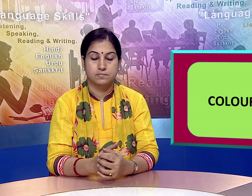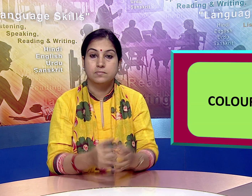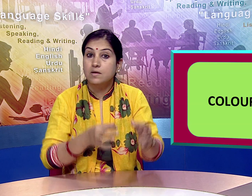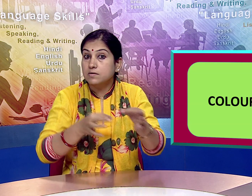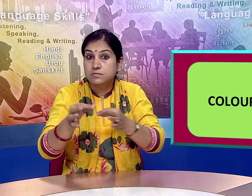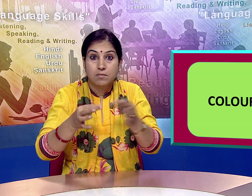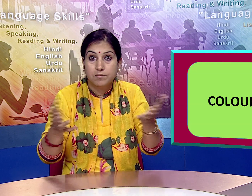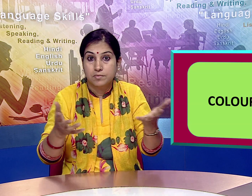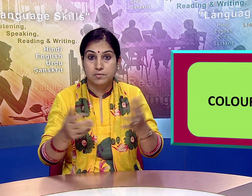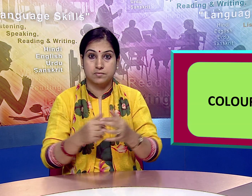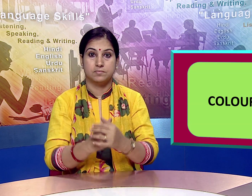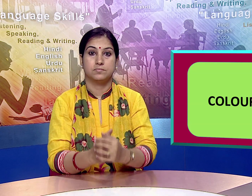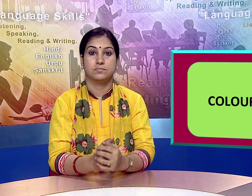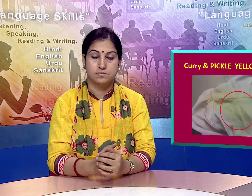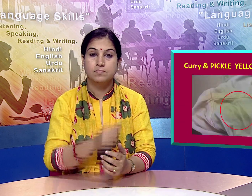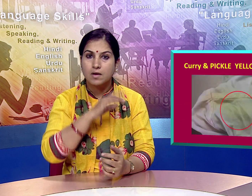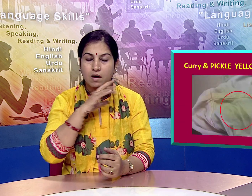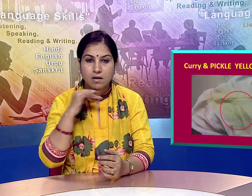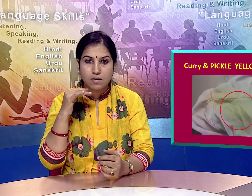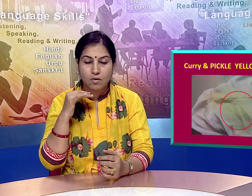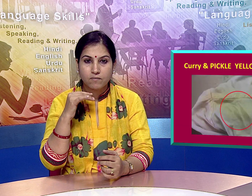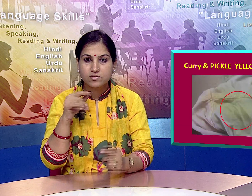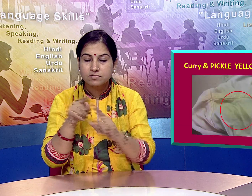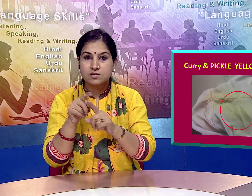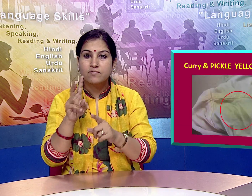For example, color of curry,